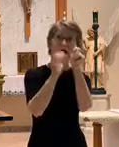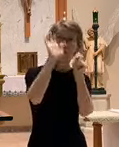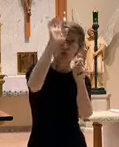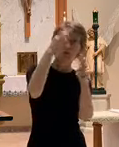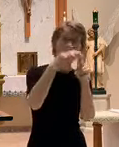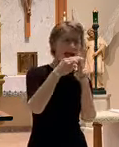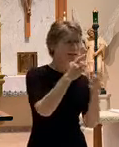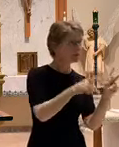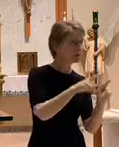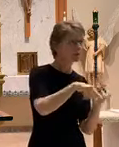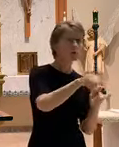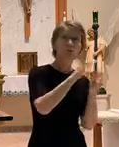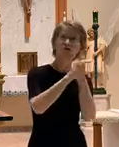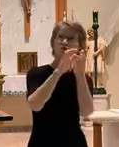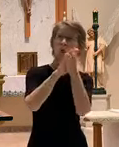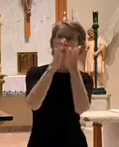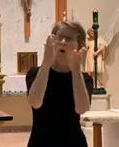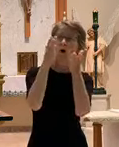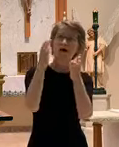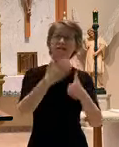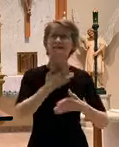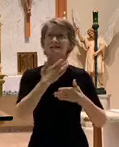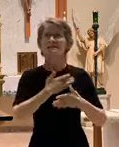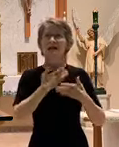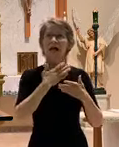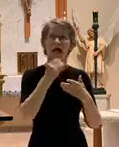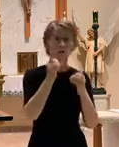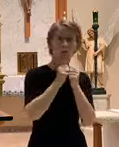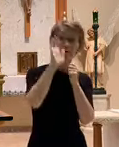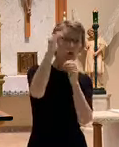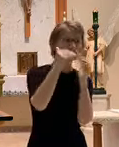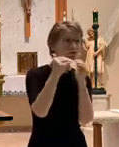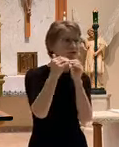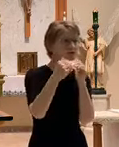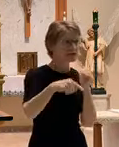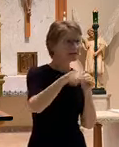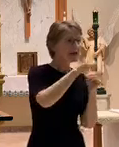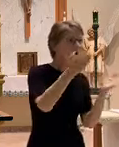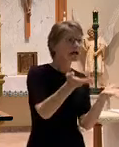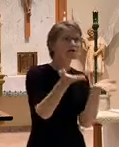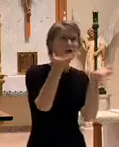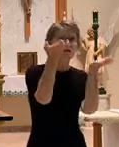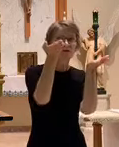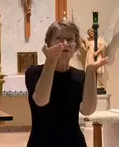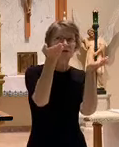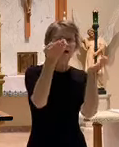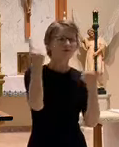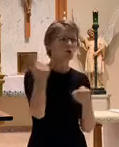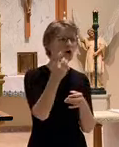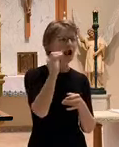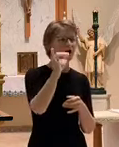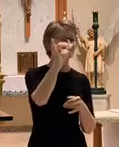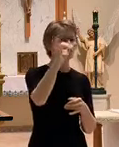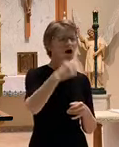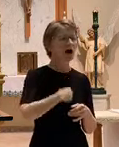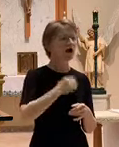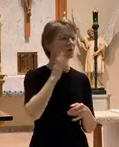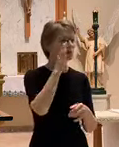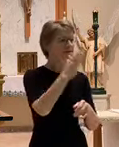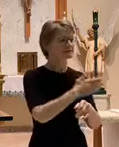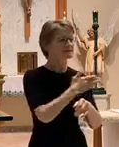name they rejoice all the day, and through your justice they are exalted. Forever I will sing